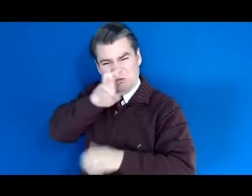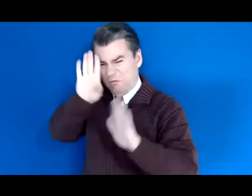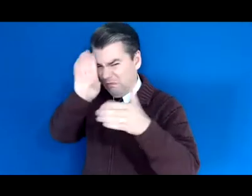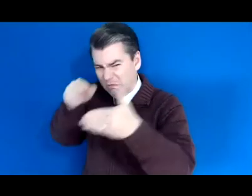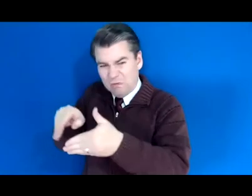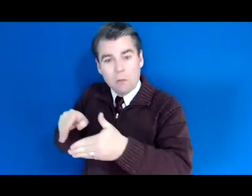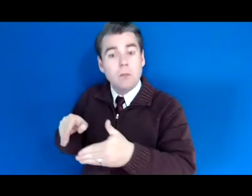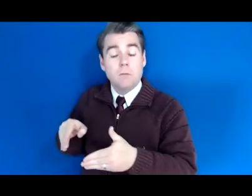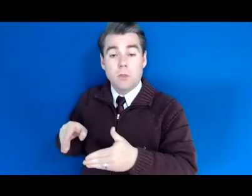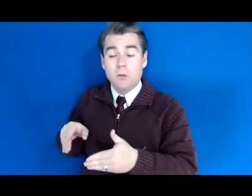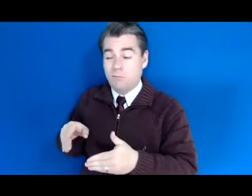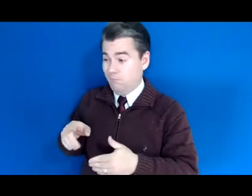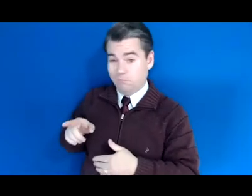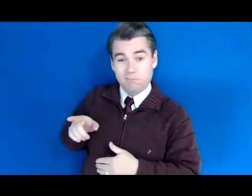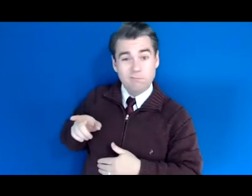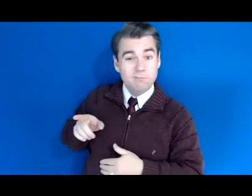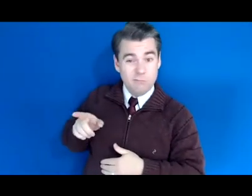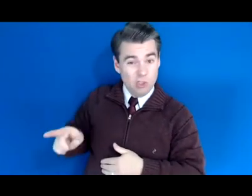with